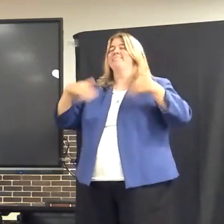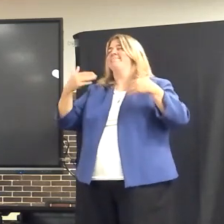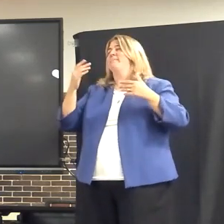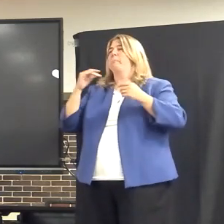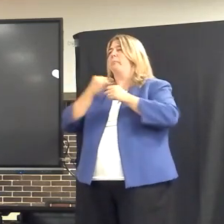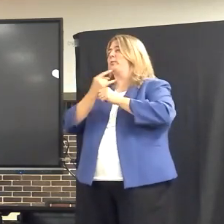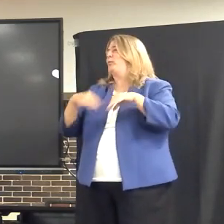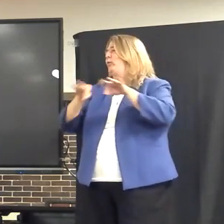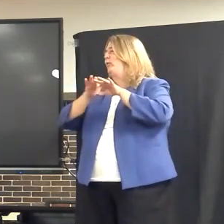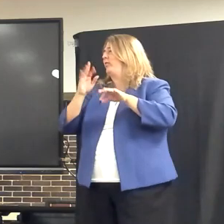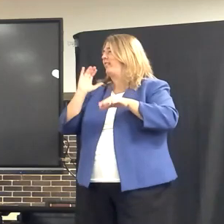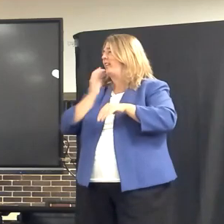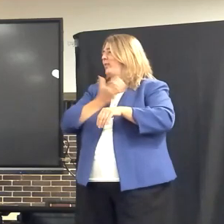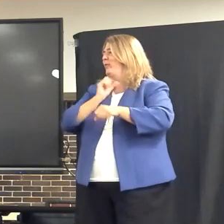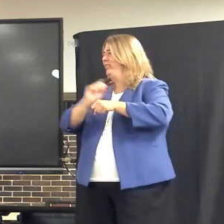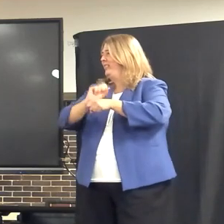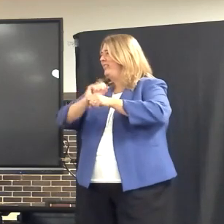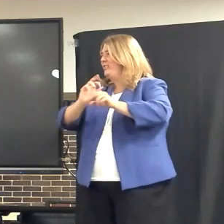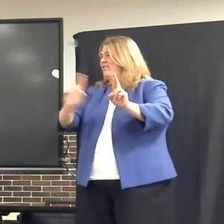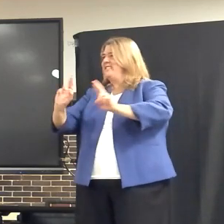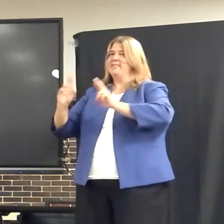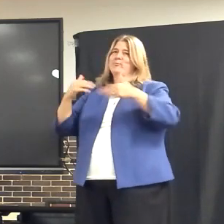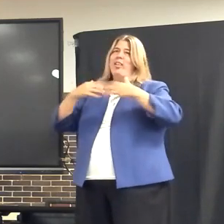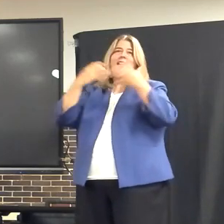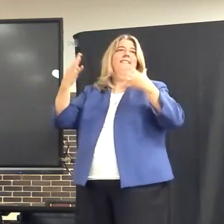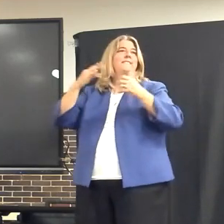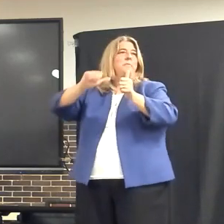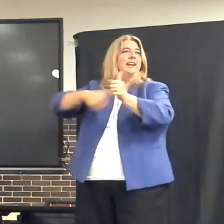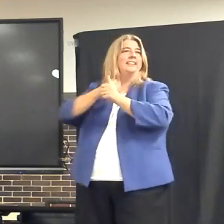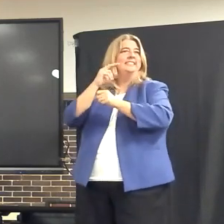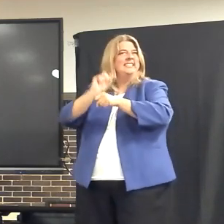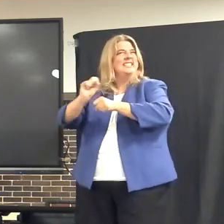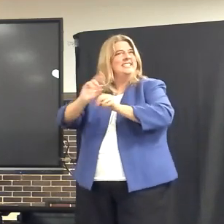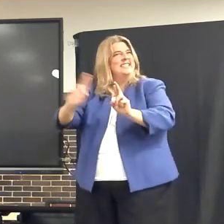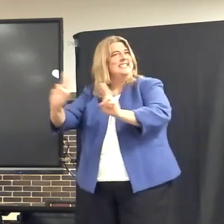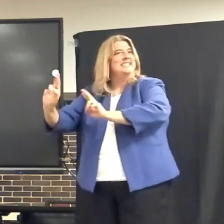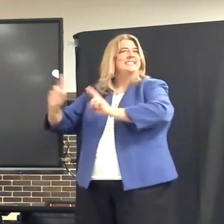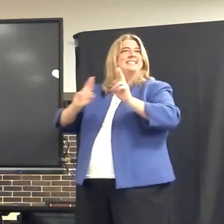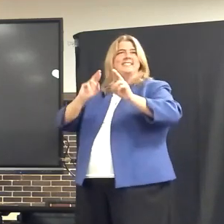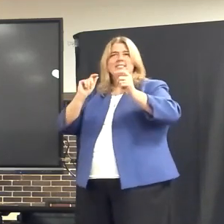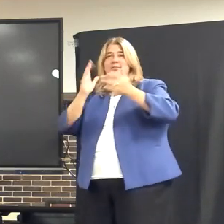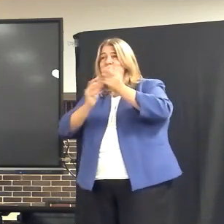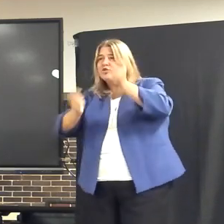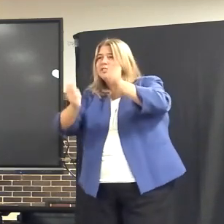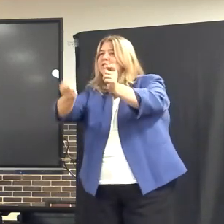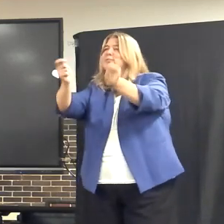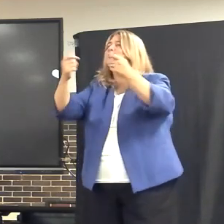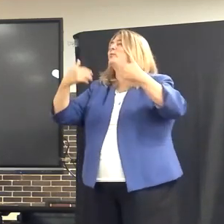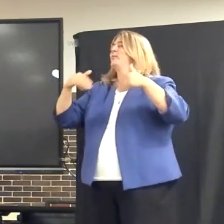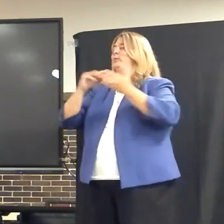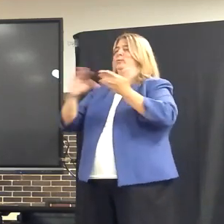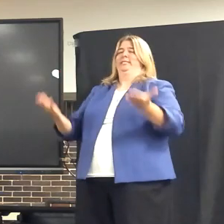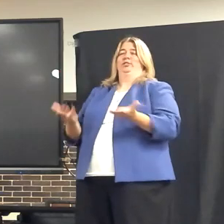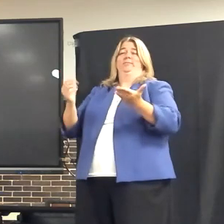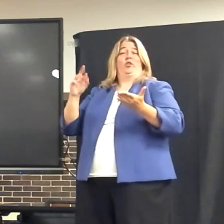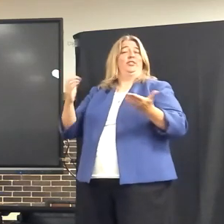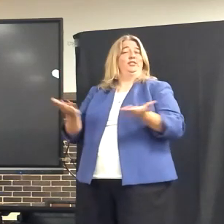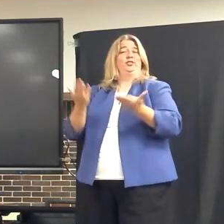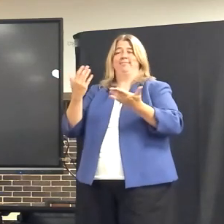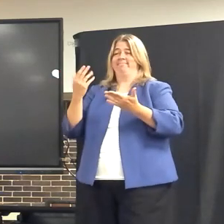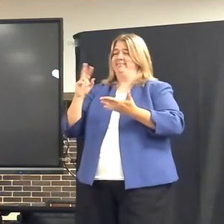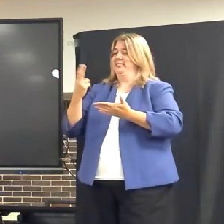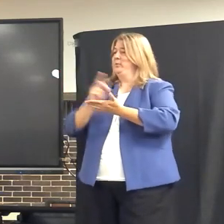diligently working. It's great to see the bright-eyed and bushy-tailed faces of our students back in action. And here we all are behind the scenes